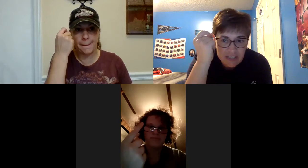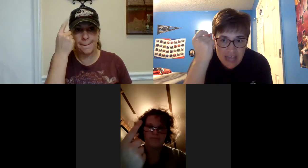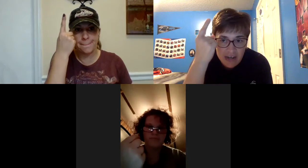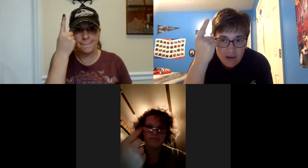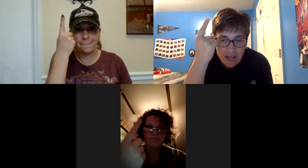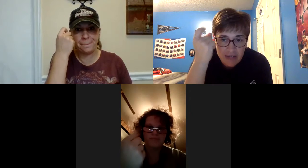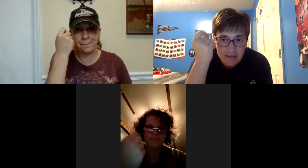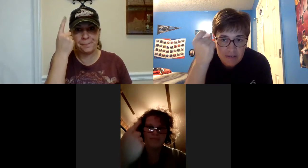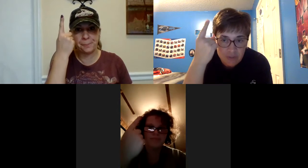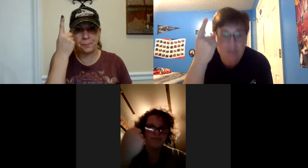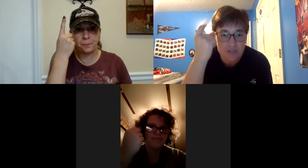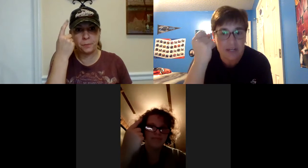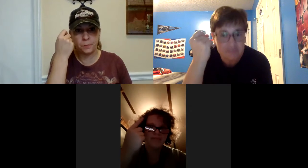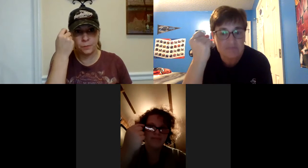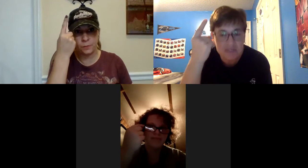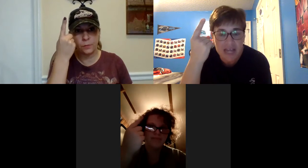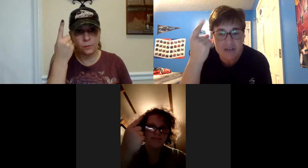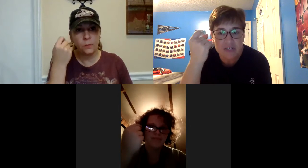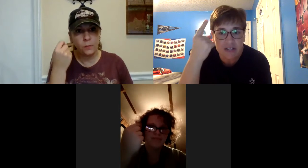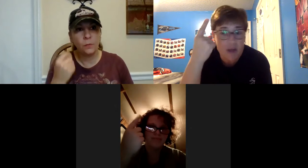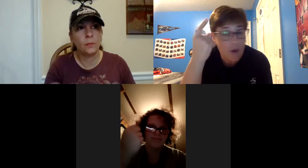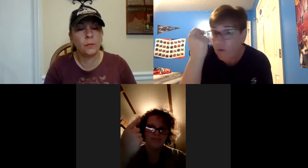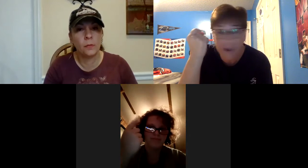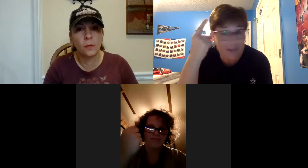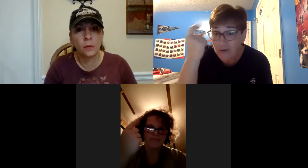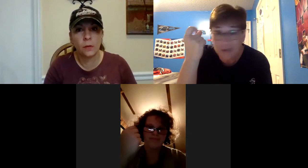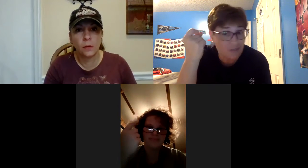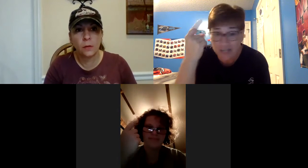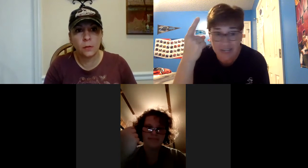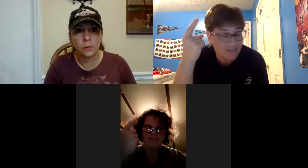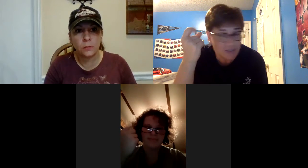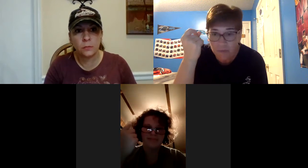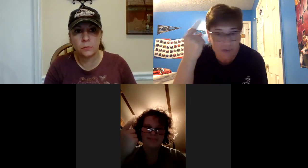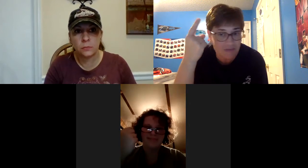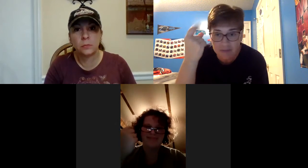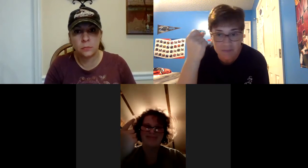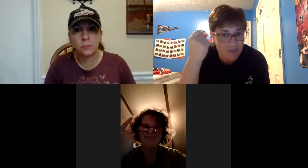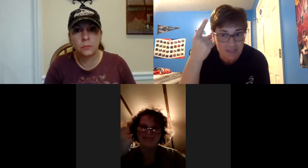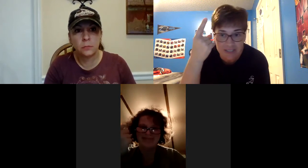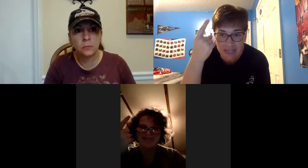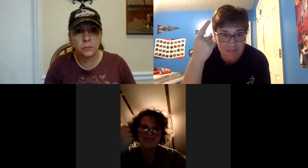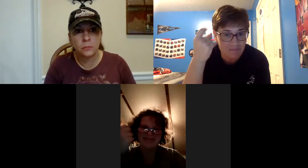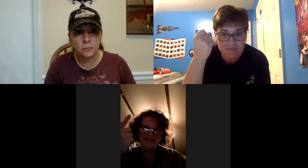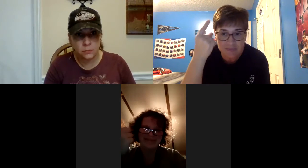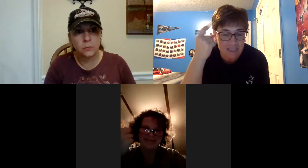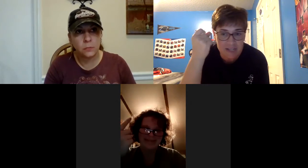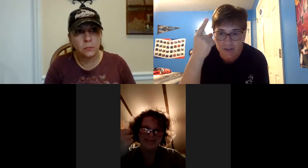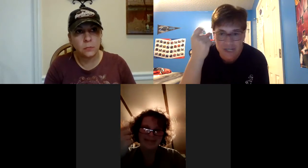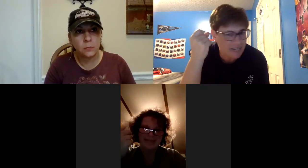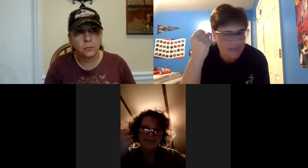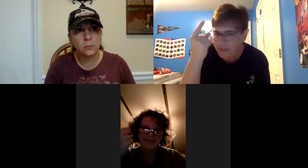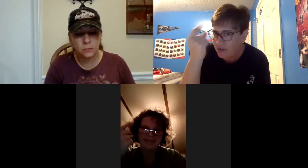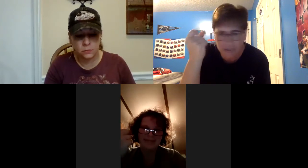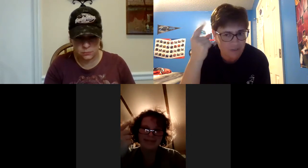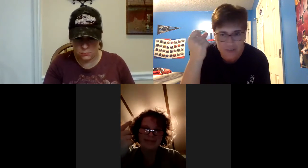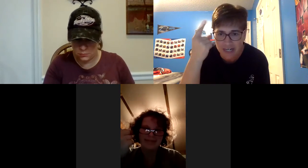near the side of your head. You understand. I understand. Or I don't understand. So both of them are the same. It's